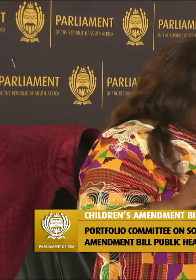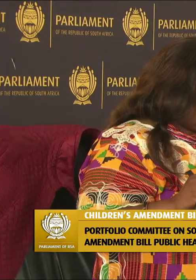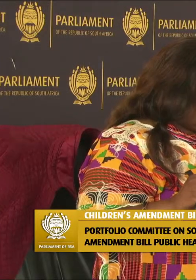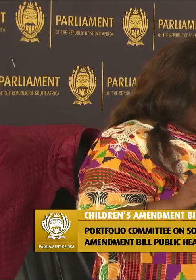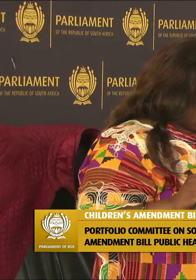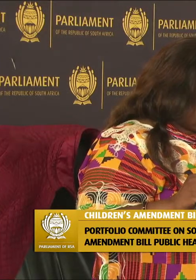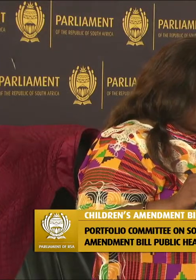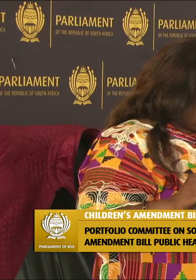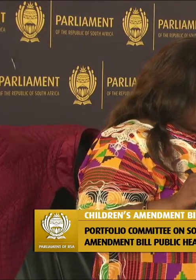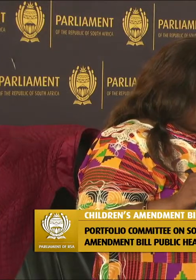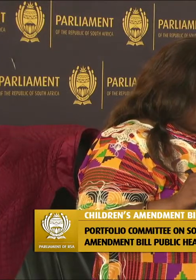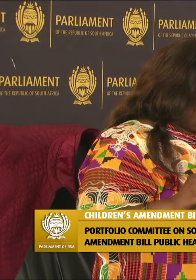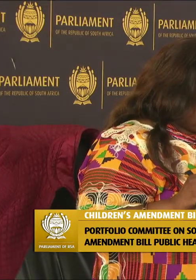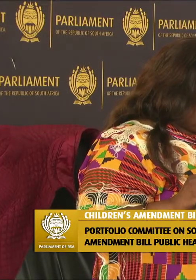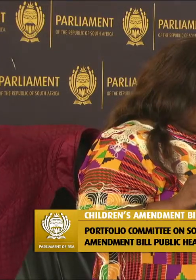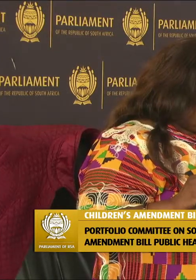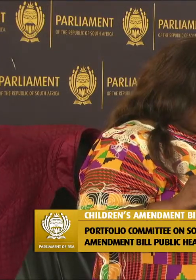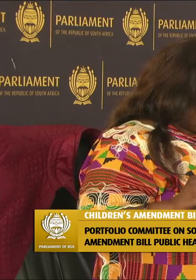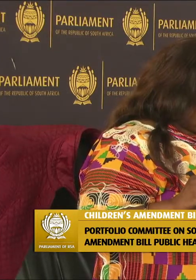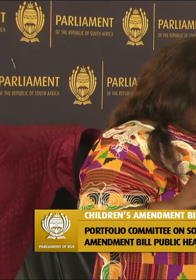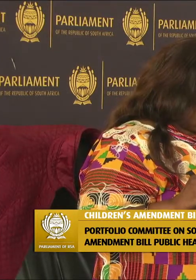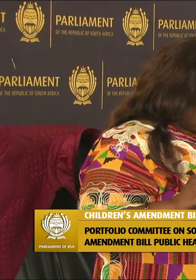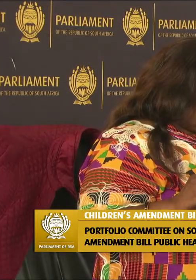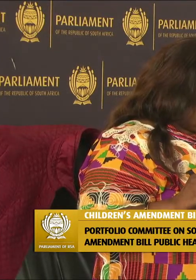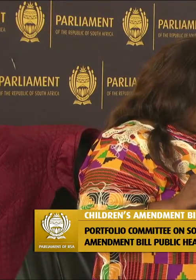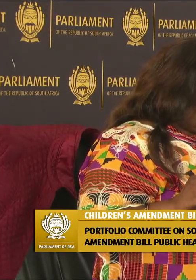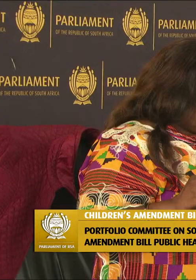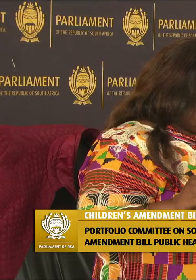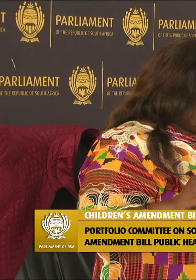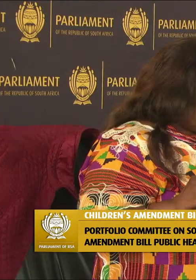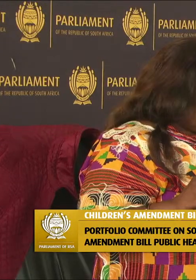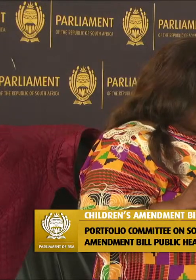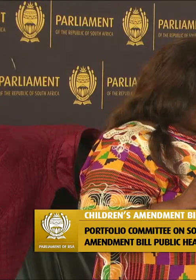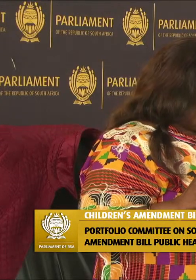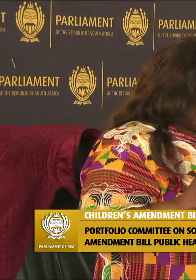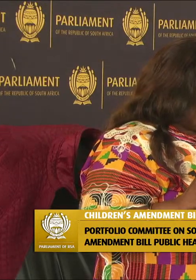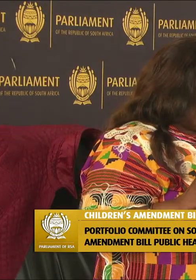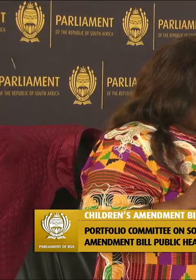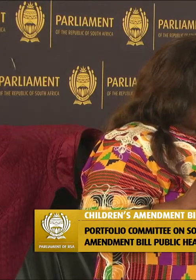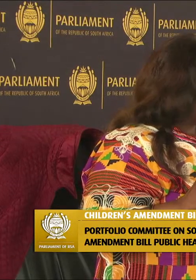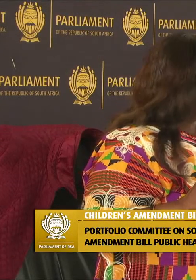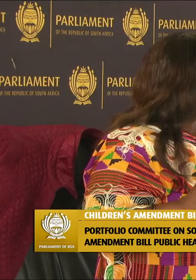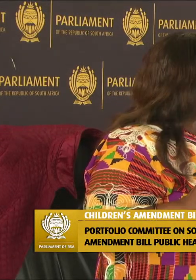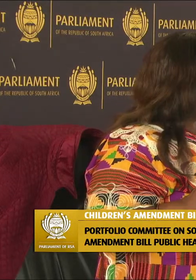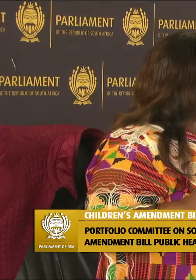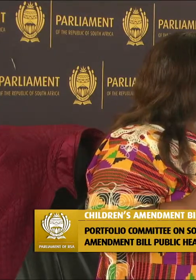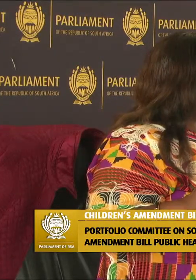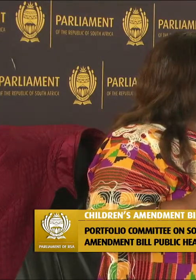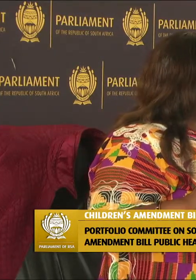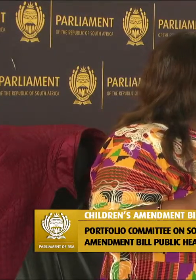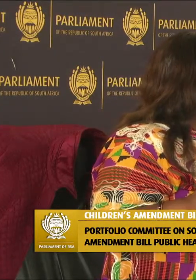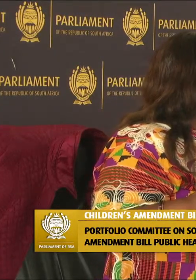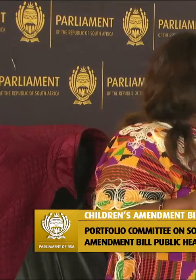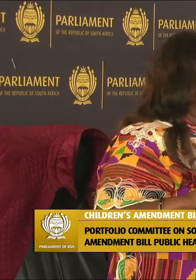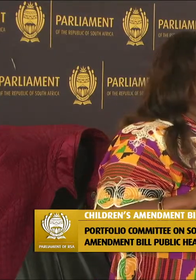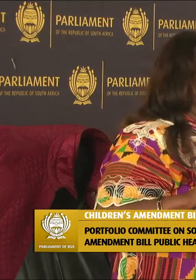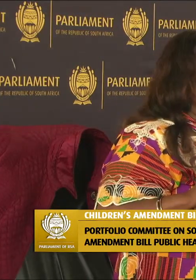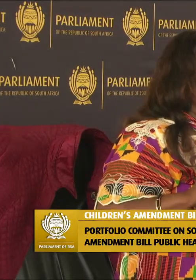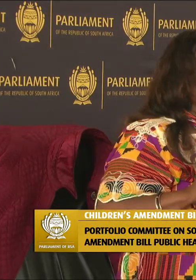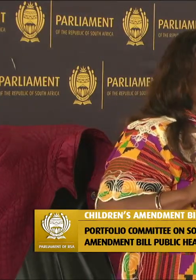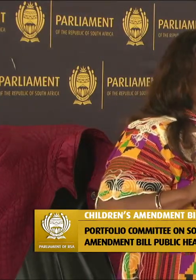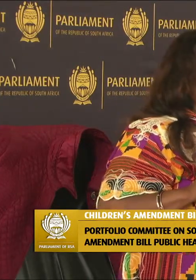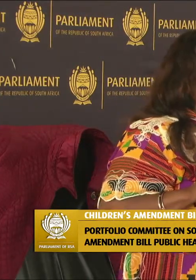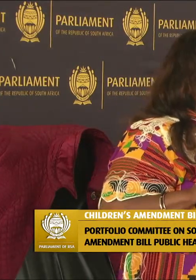families. Sometimes we don't follow the proper processes by taking our kids to other countries or